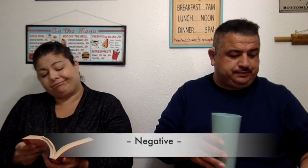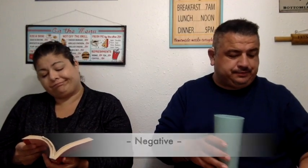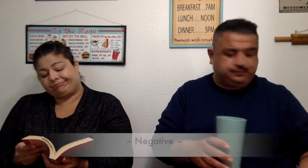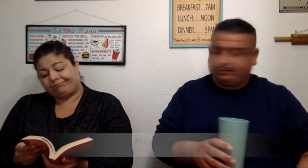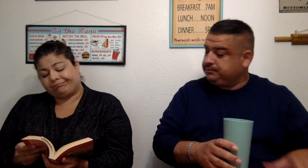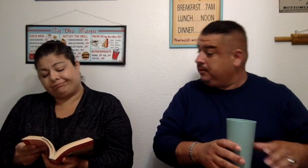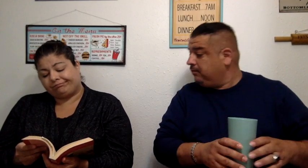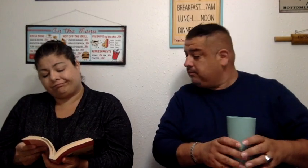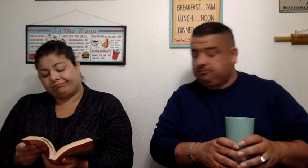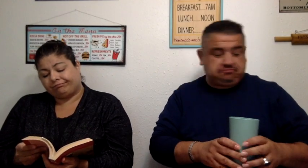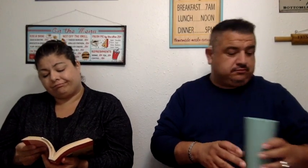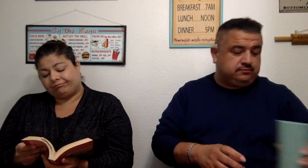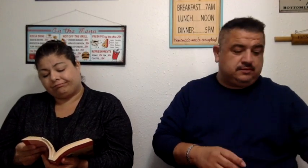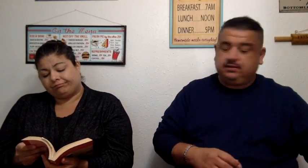Negative.